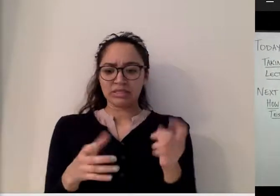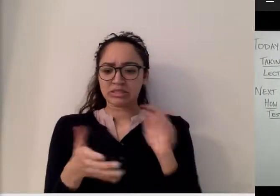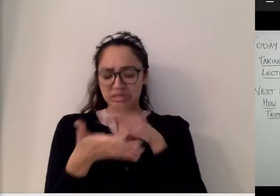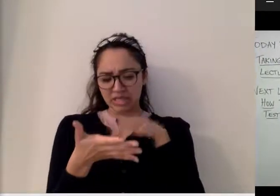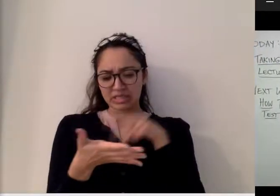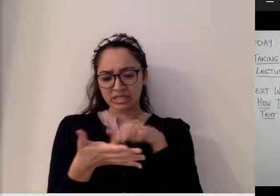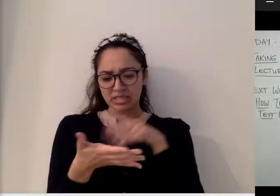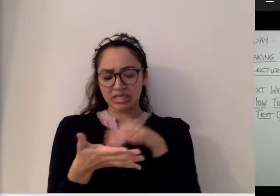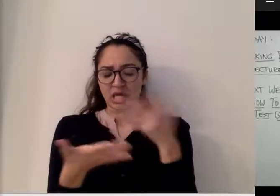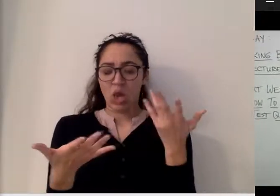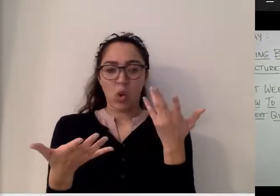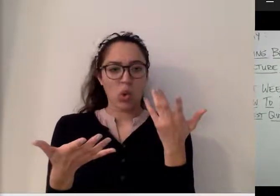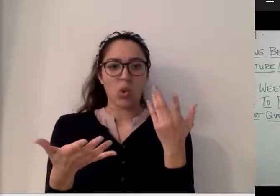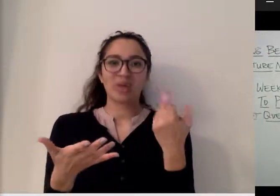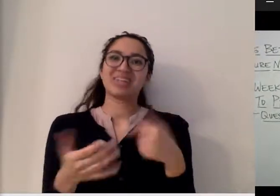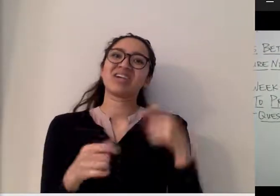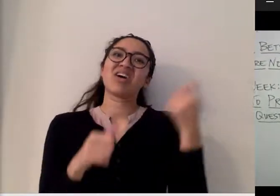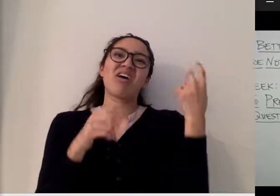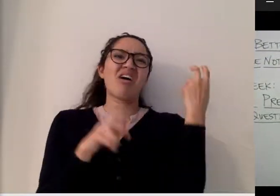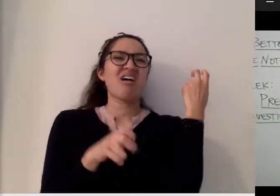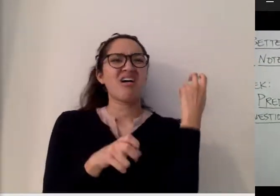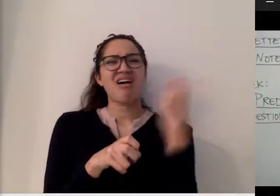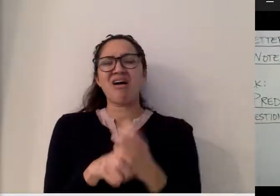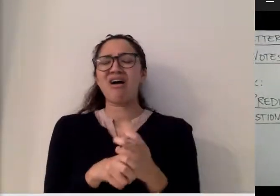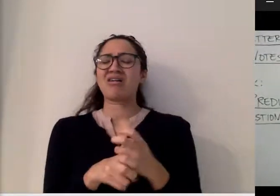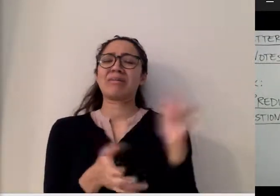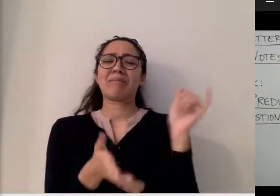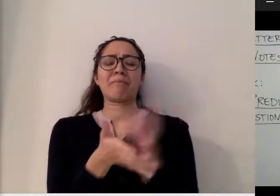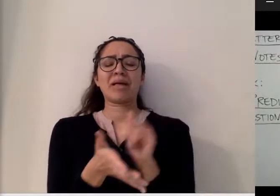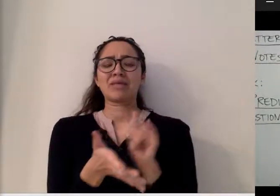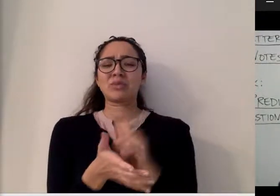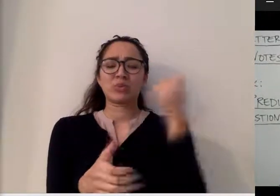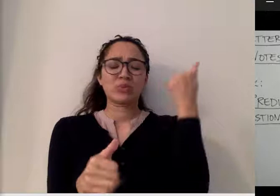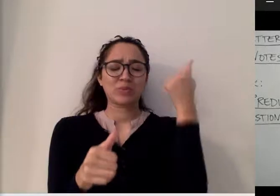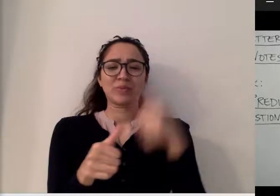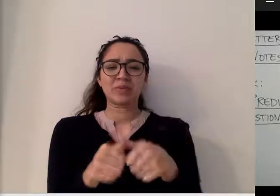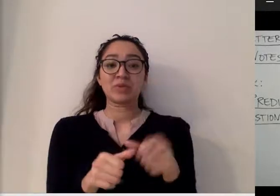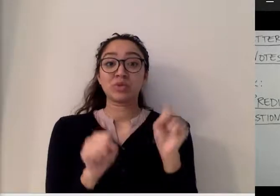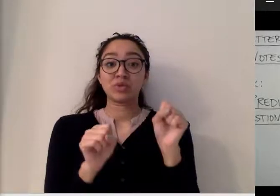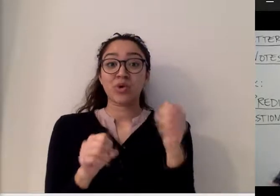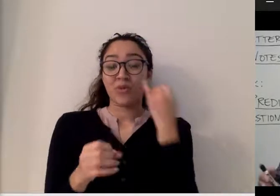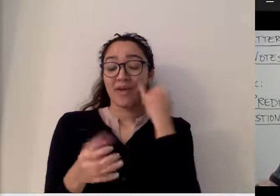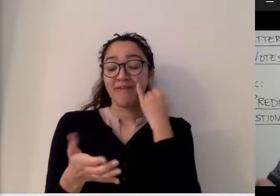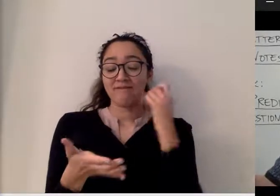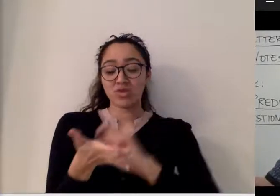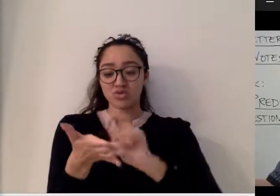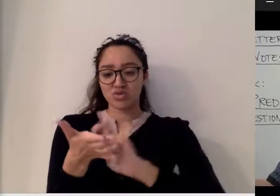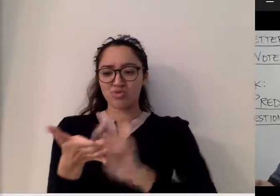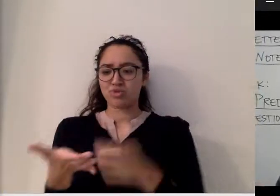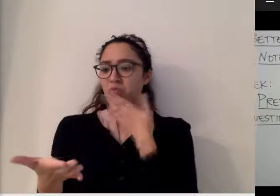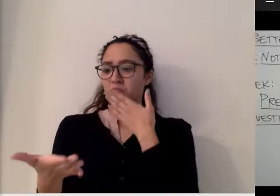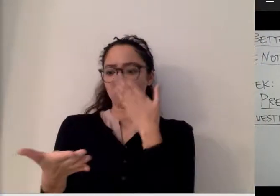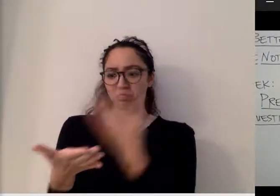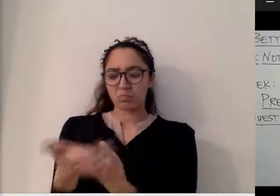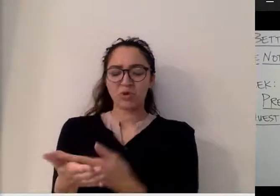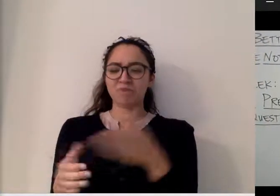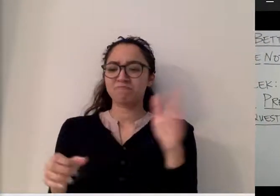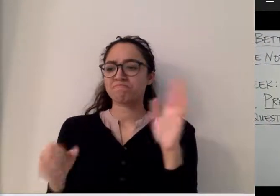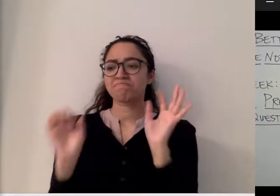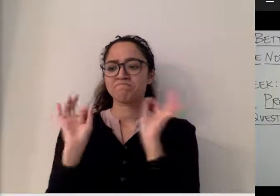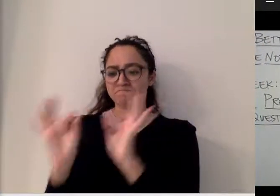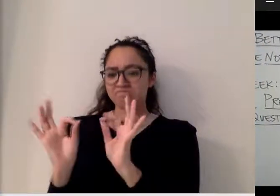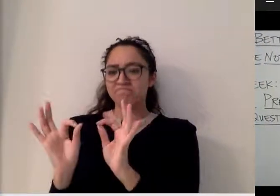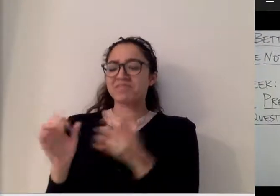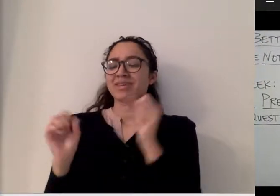teacher said. That's why you want to rely on your notes. And if your notes are good and they're complete and you can study a lot from them, you should do better